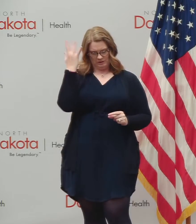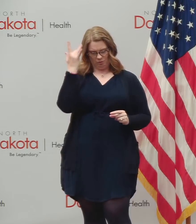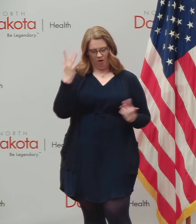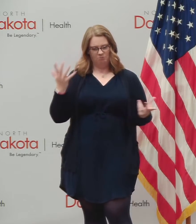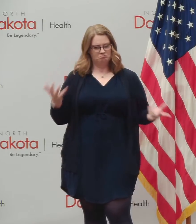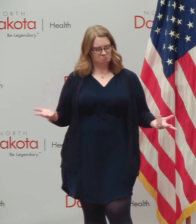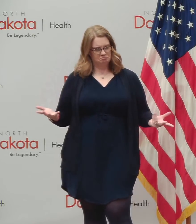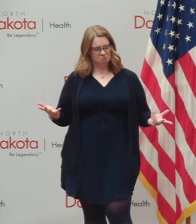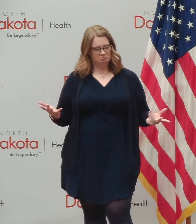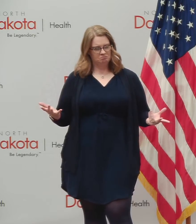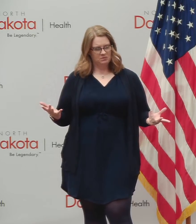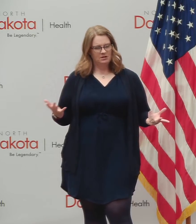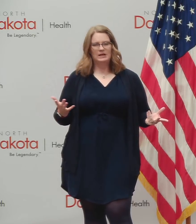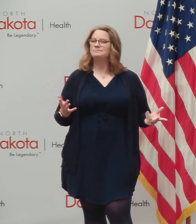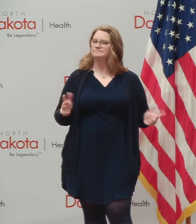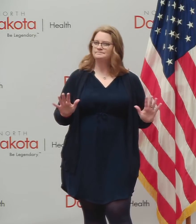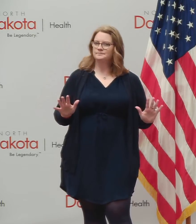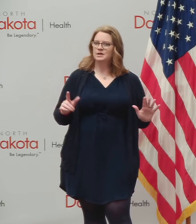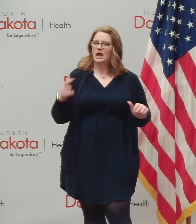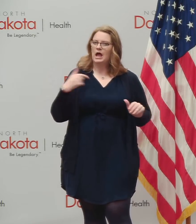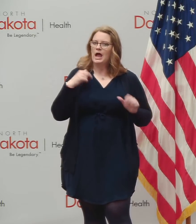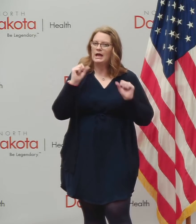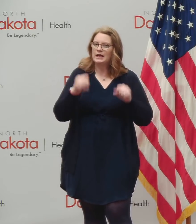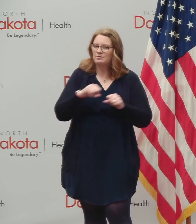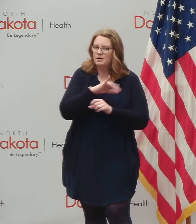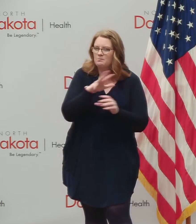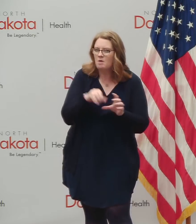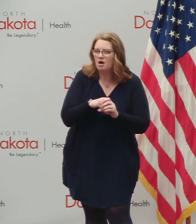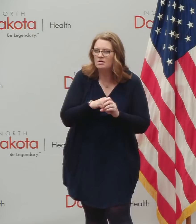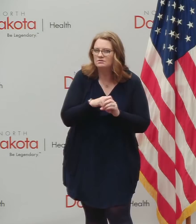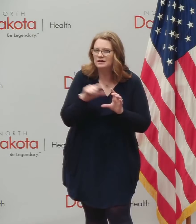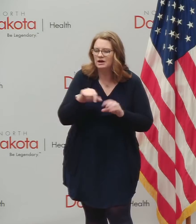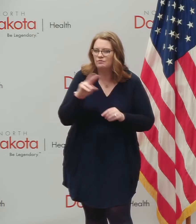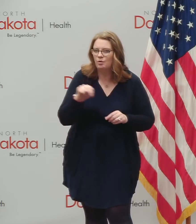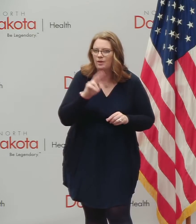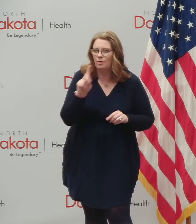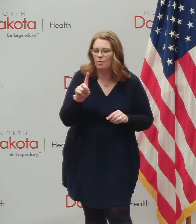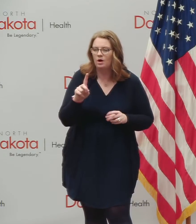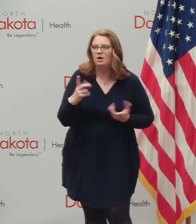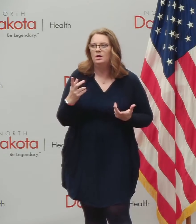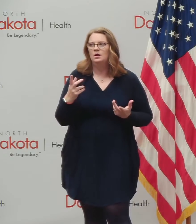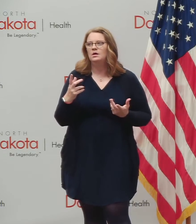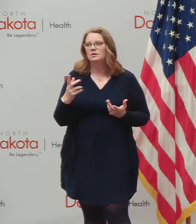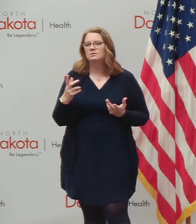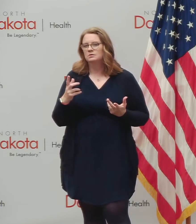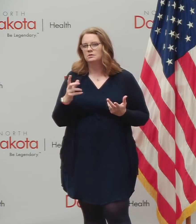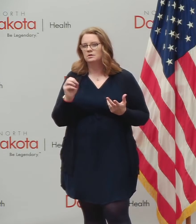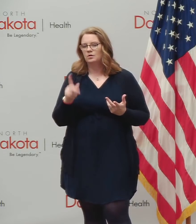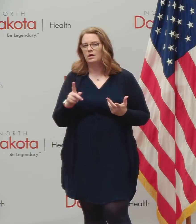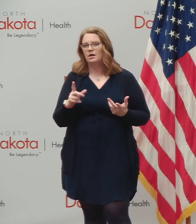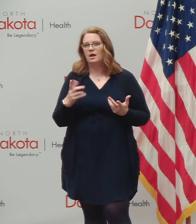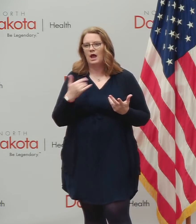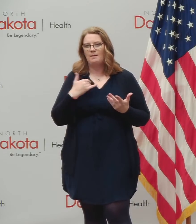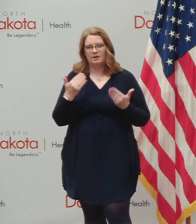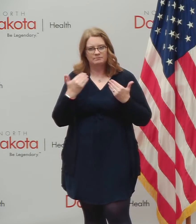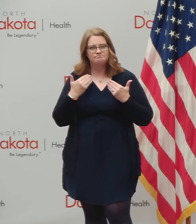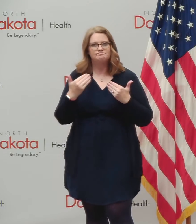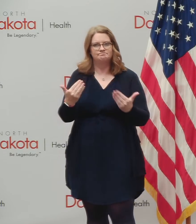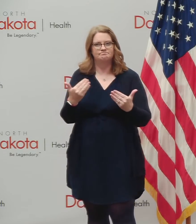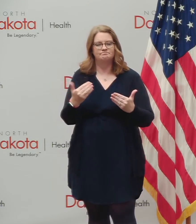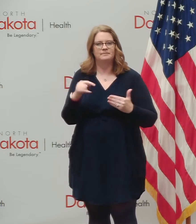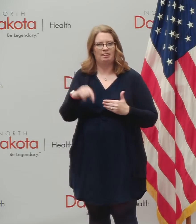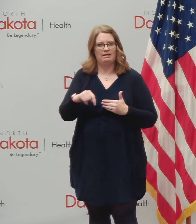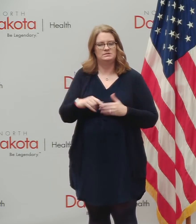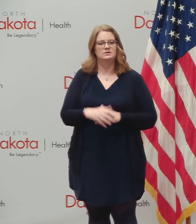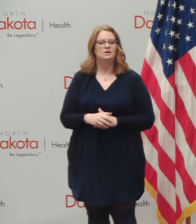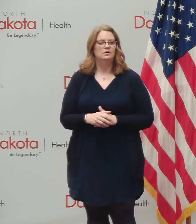that you can be part of being part of North Dakota that allows us to move through this.